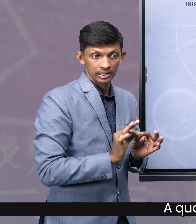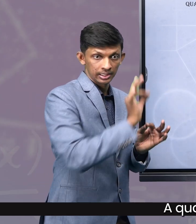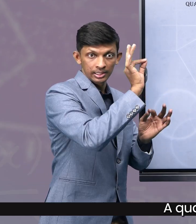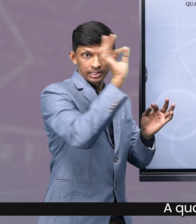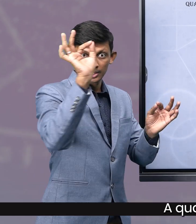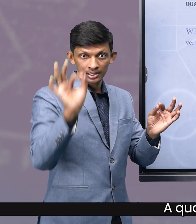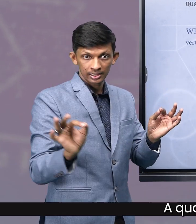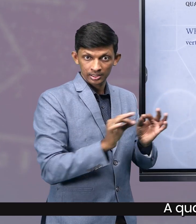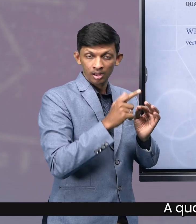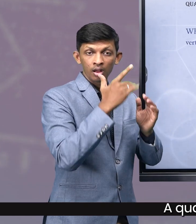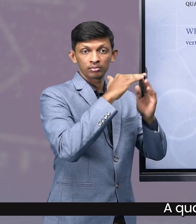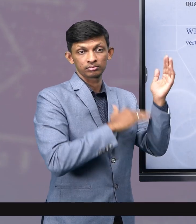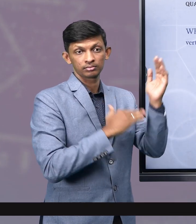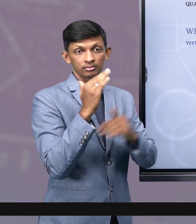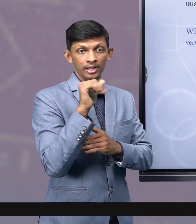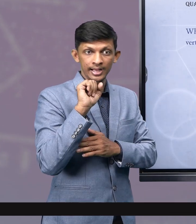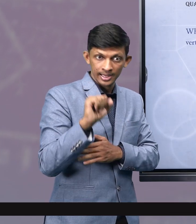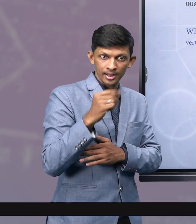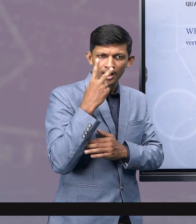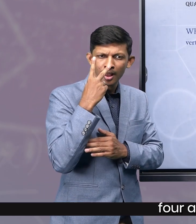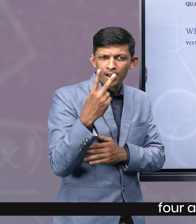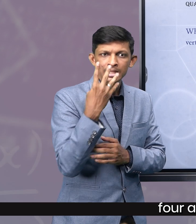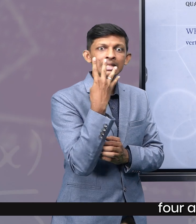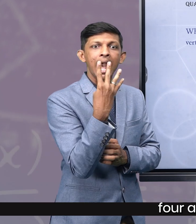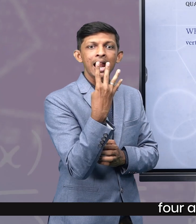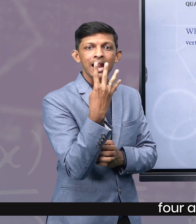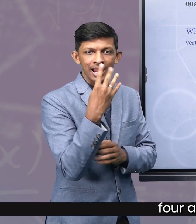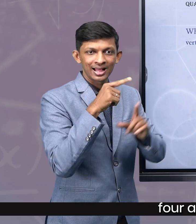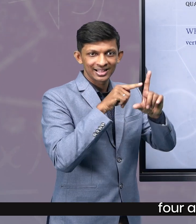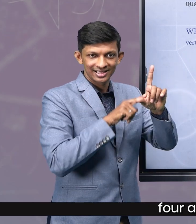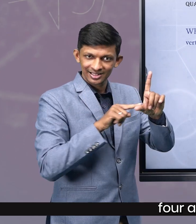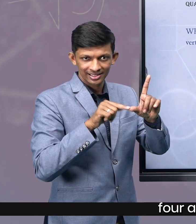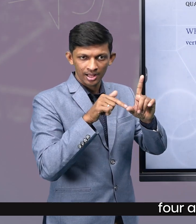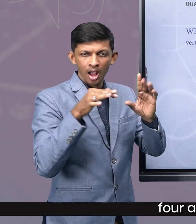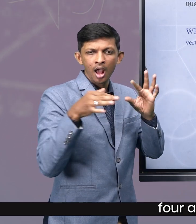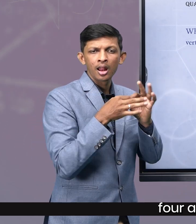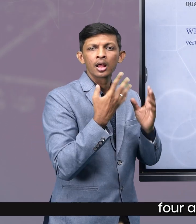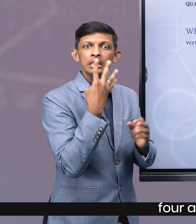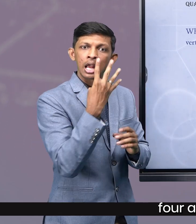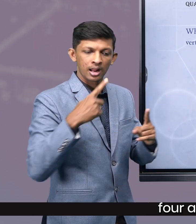A quadrilateral is a polygon with 4 sides, 4 angles and 4 vertices.